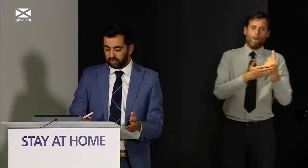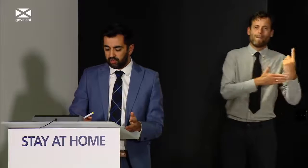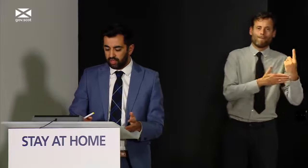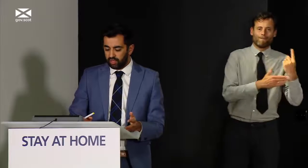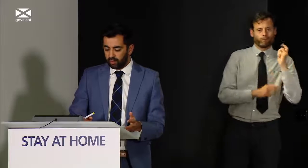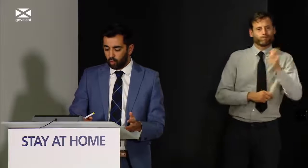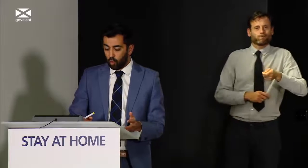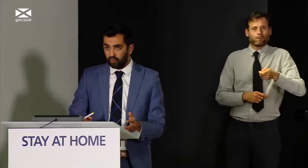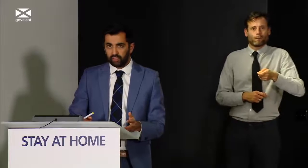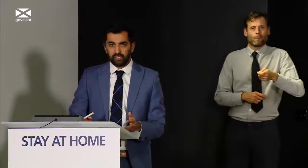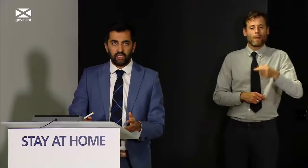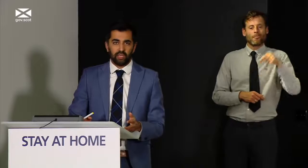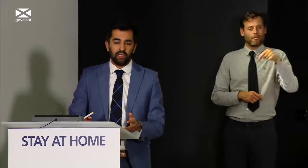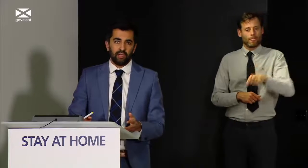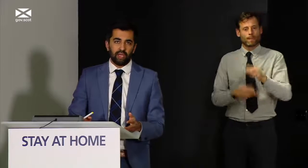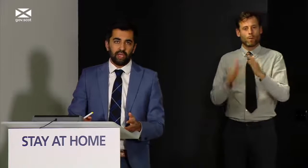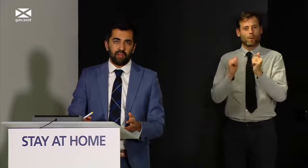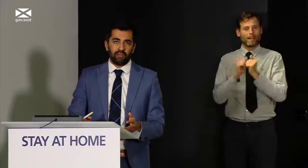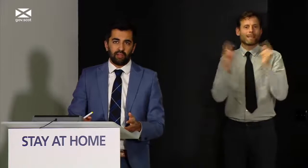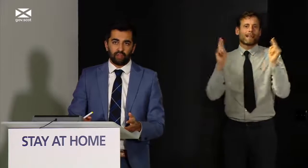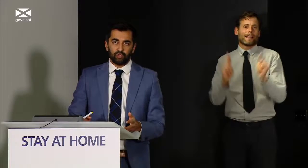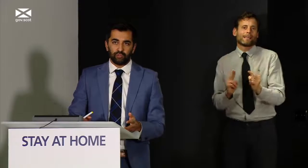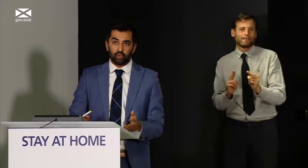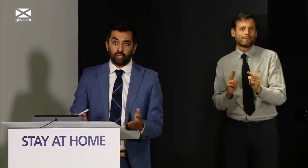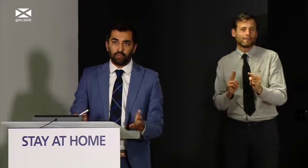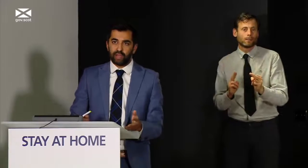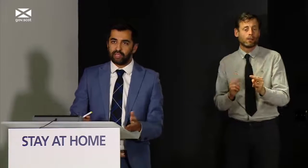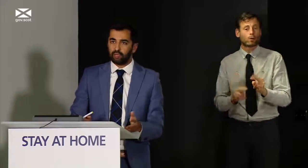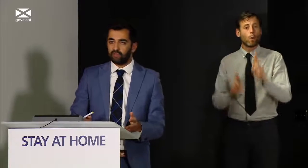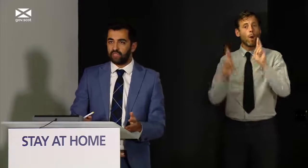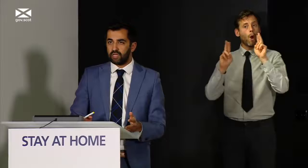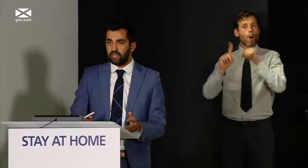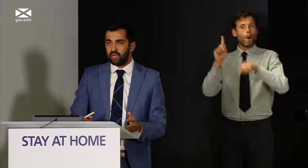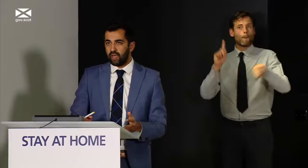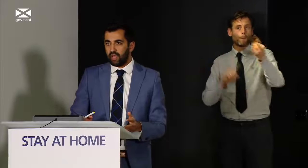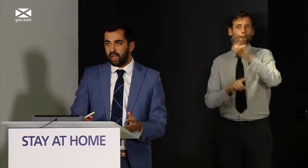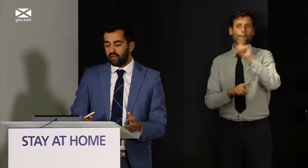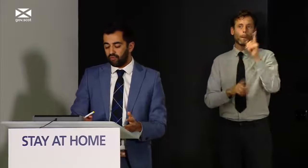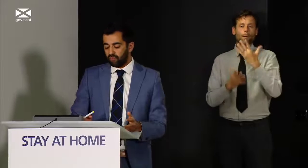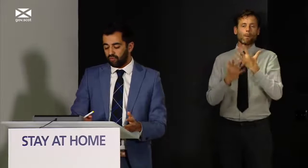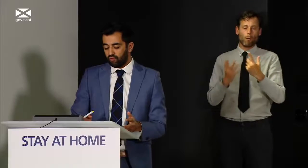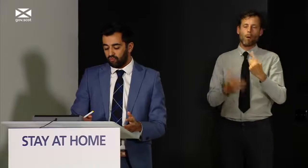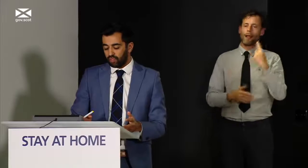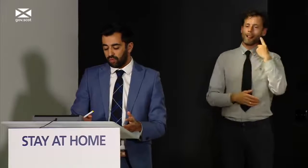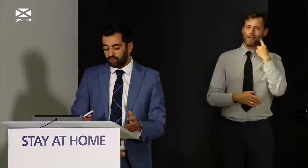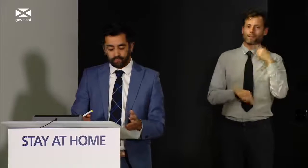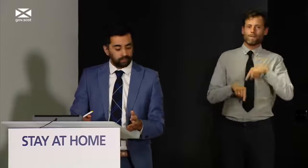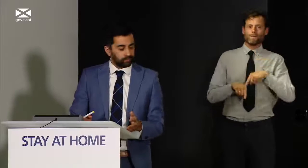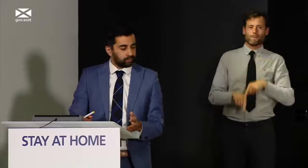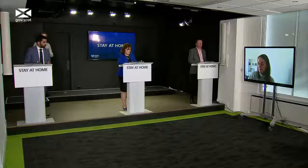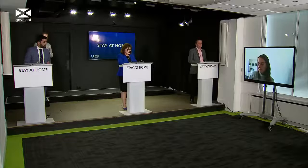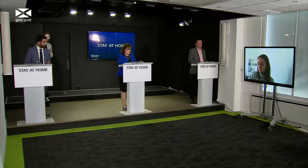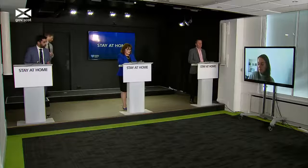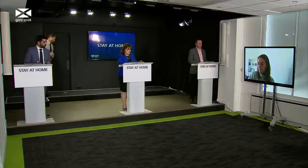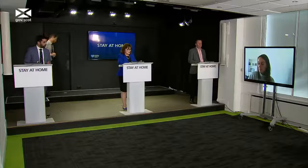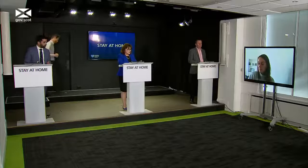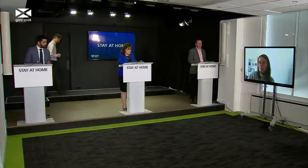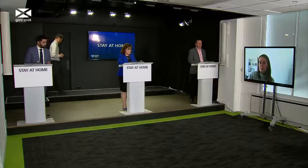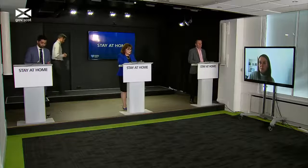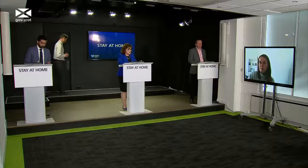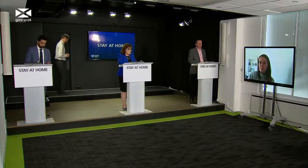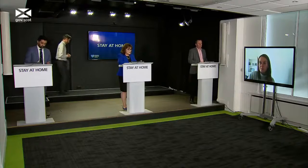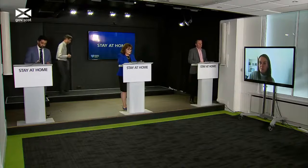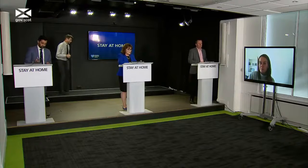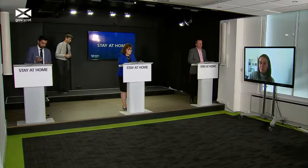that's a positive that we're hopefully seeing the levels of good compliance that we've seen return. Thank